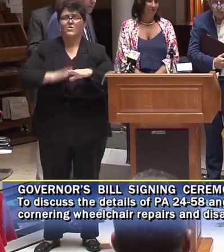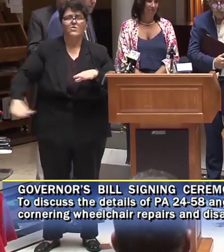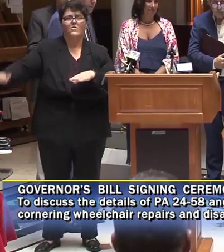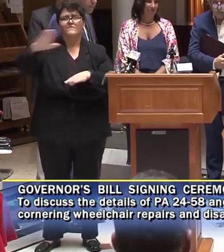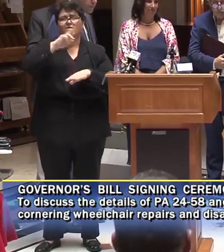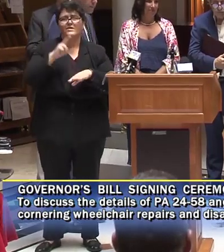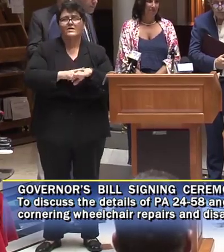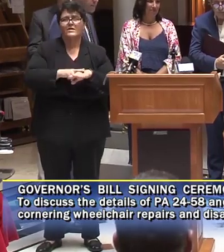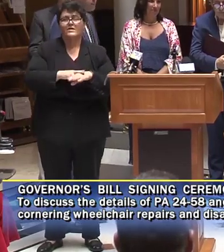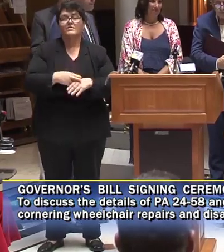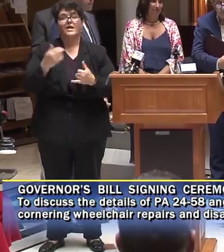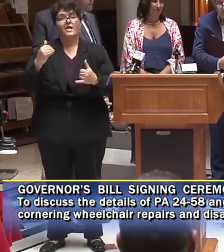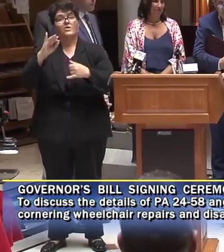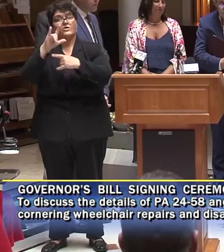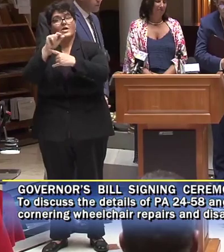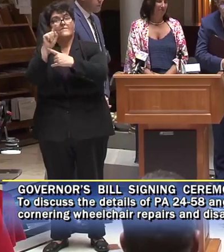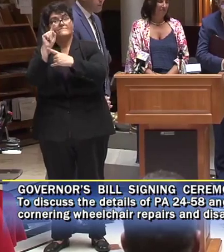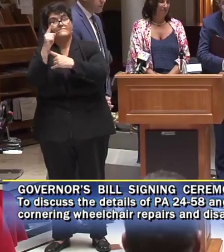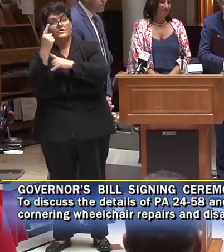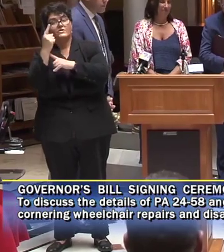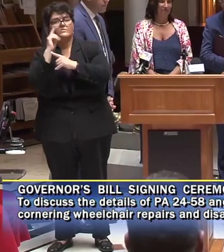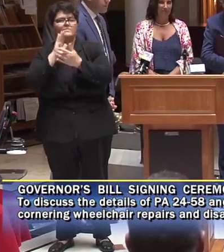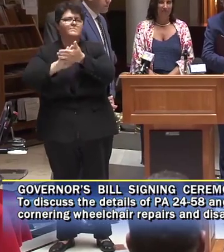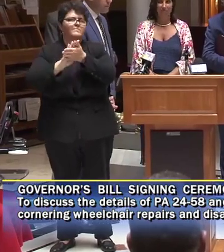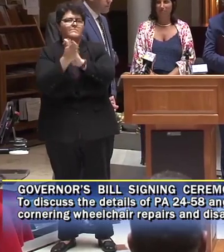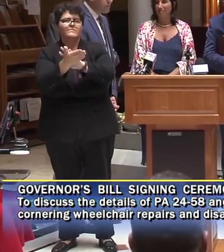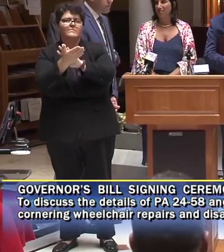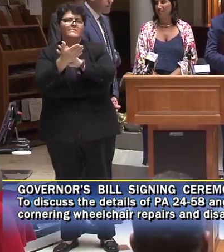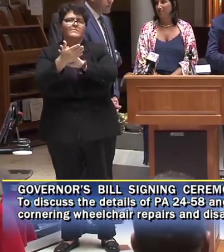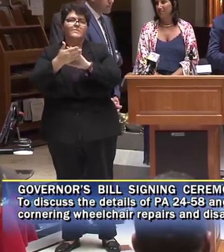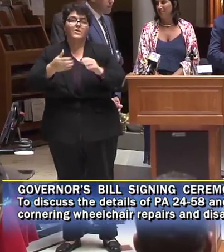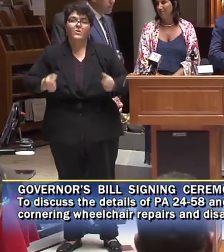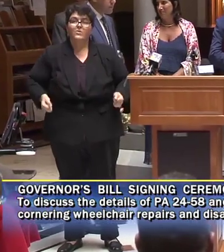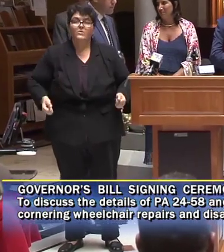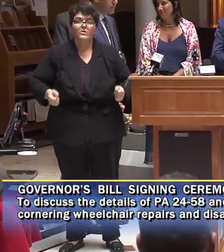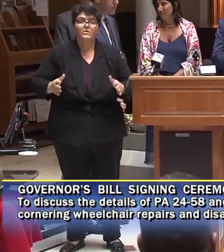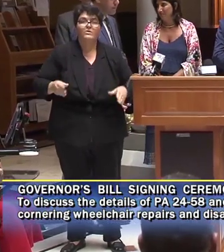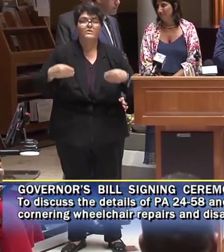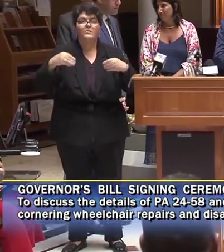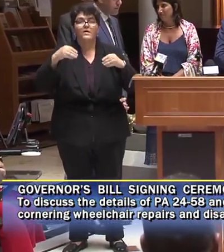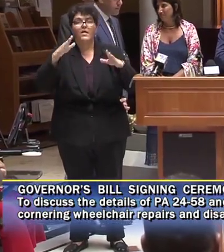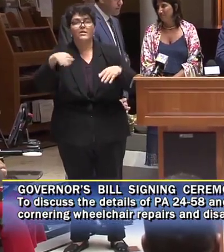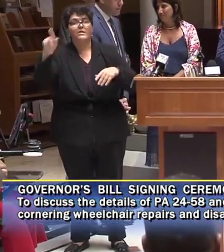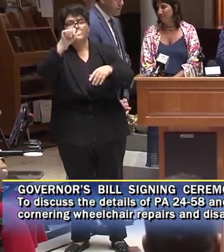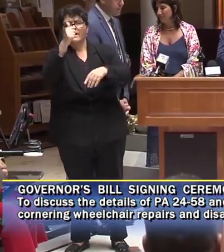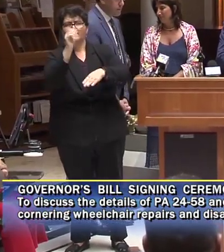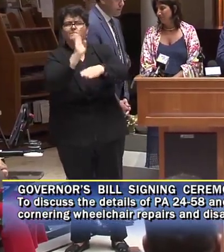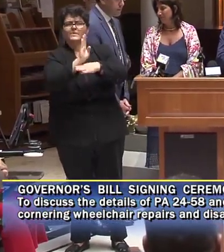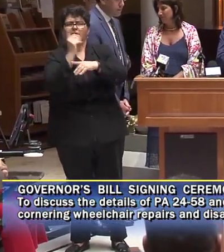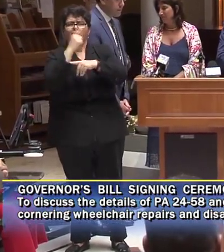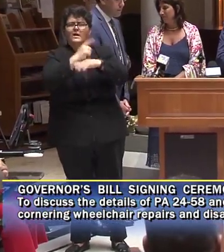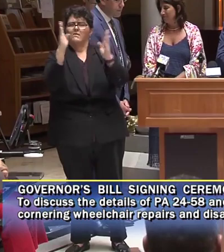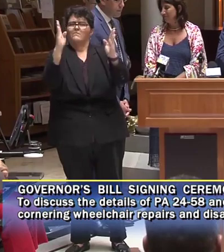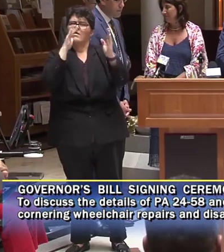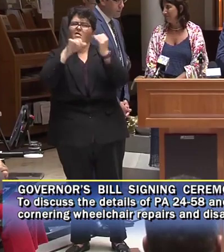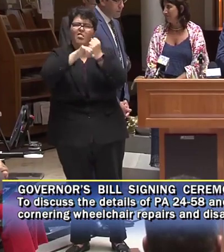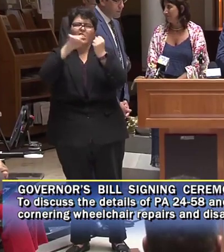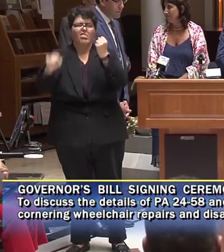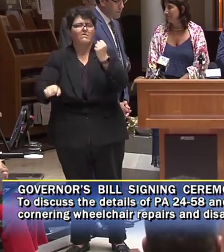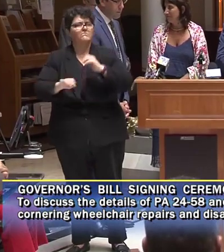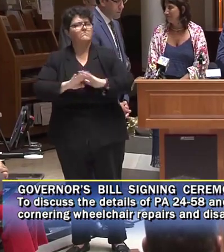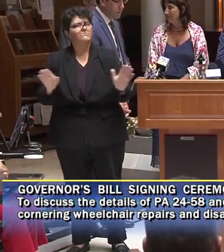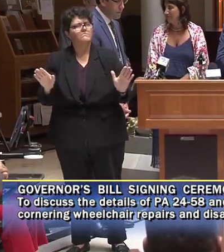1st, wheelchair dealers will have 10 business days to complete our repairs after all insurance and